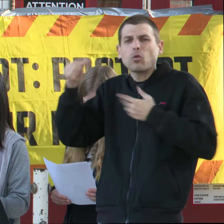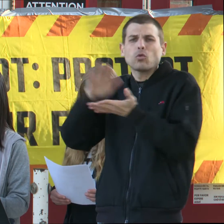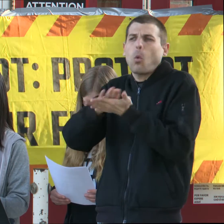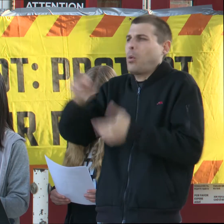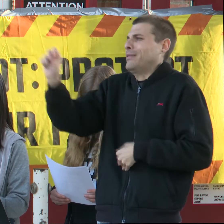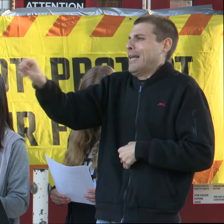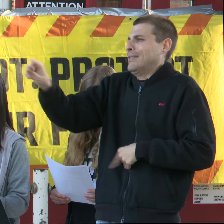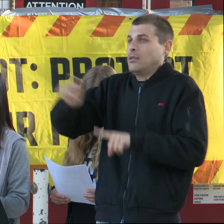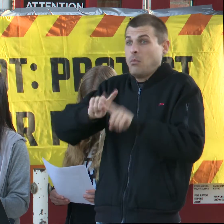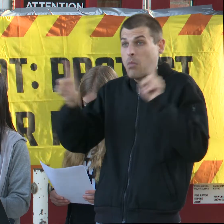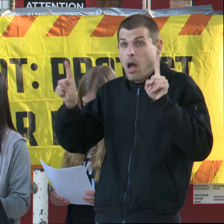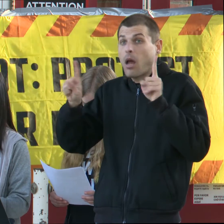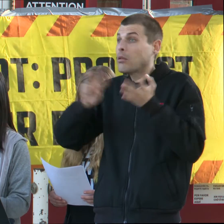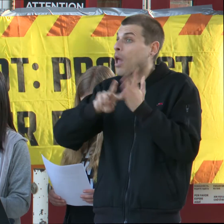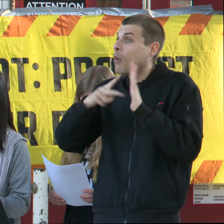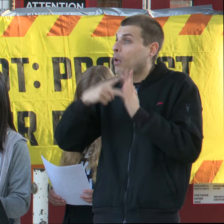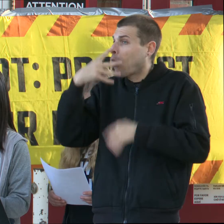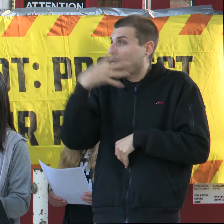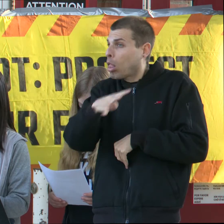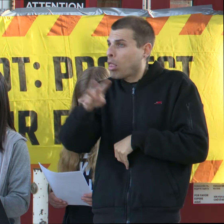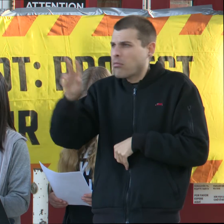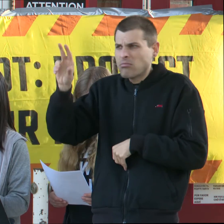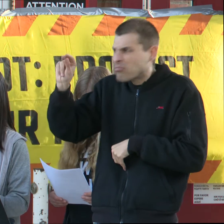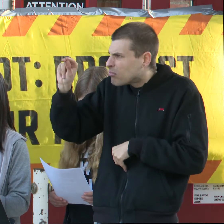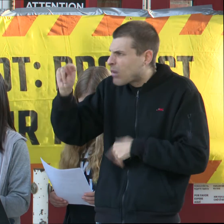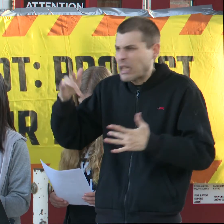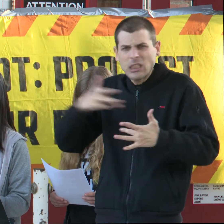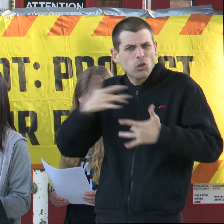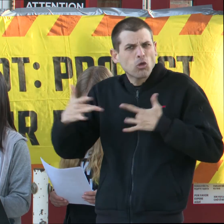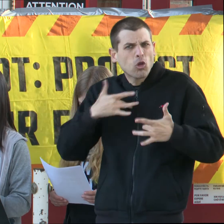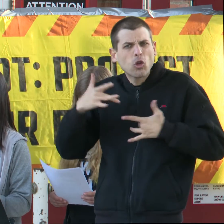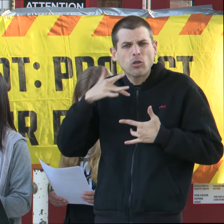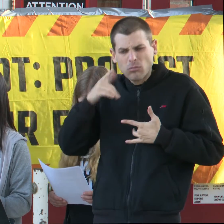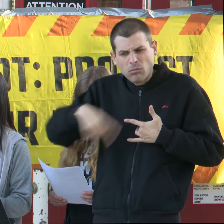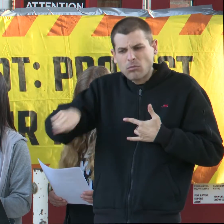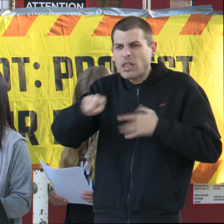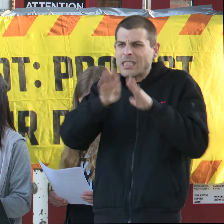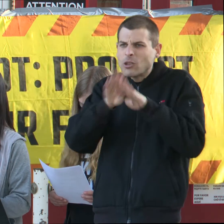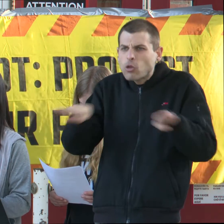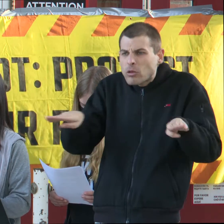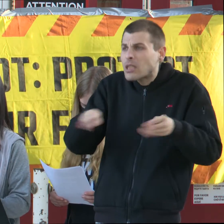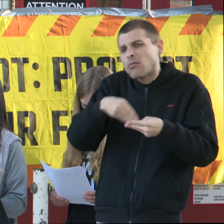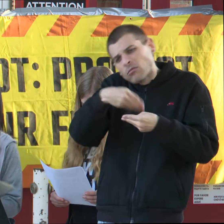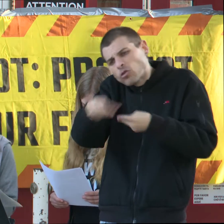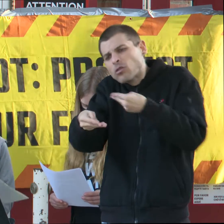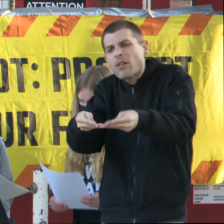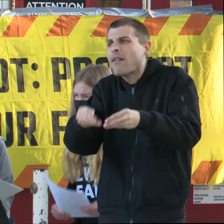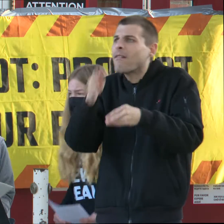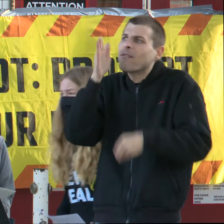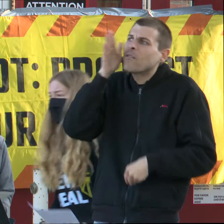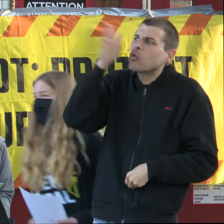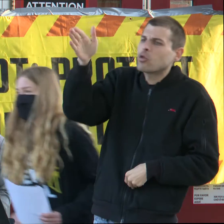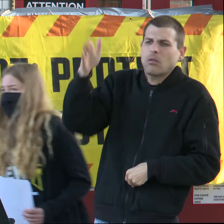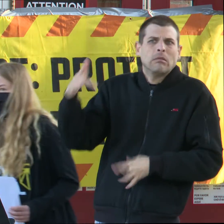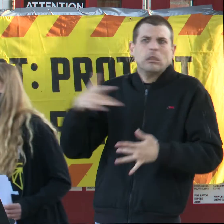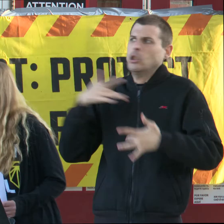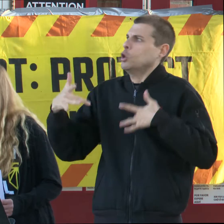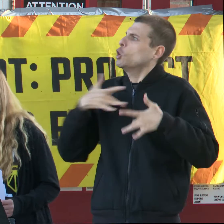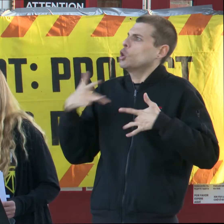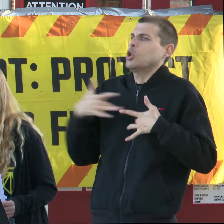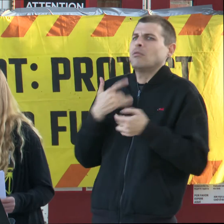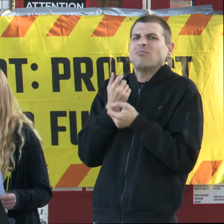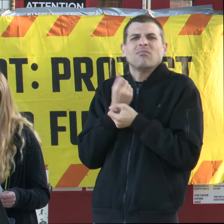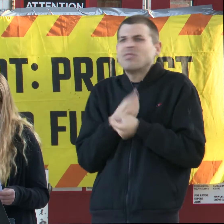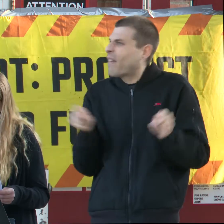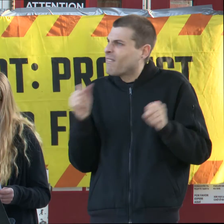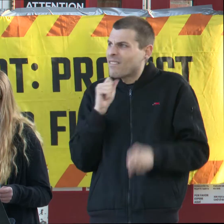less concerned. We are worried for the future and for the safety of generations of students to come. We